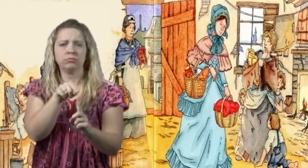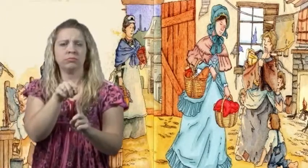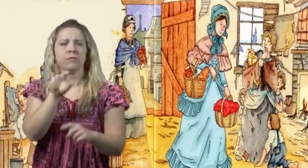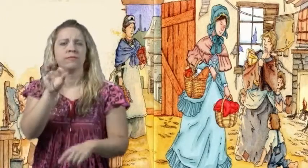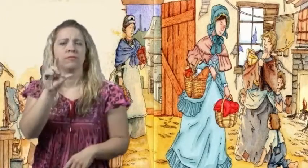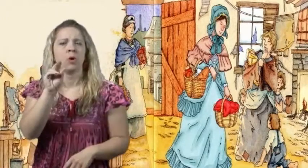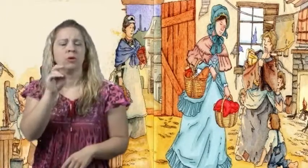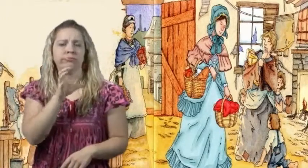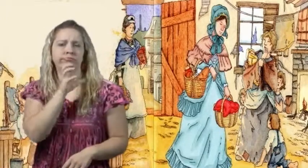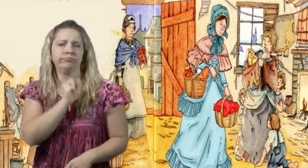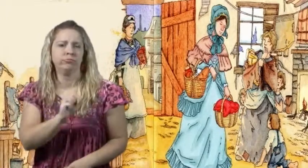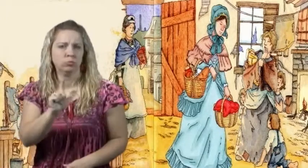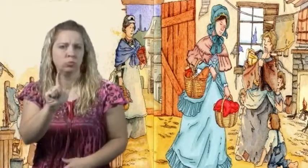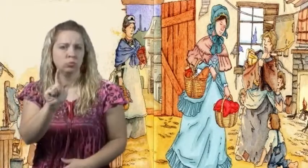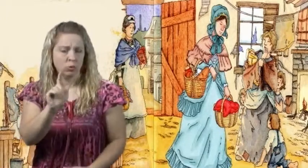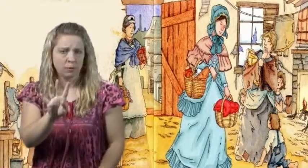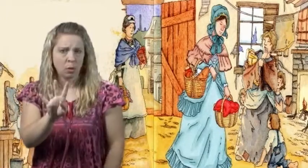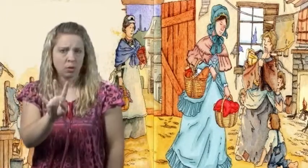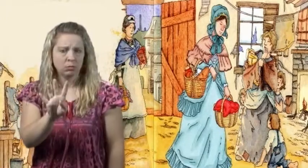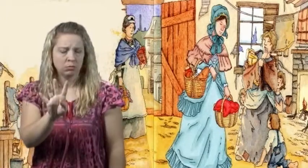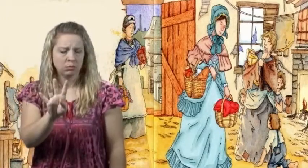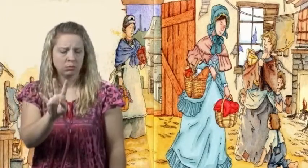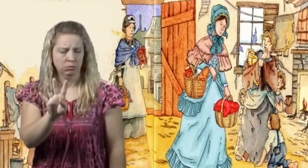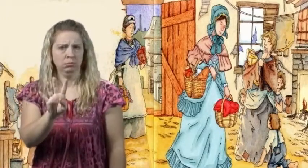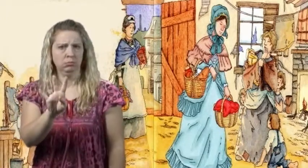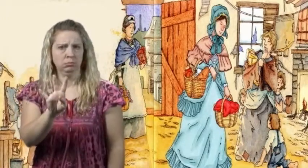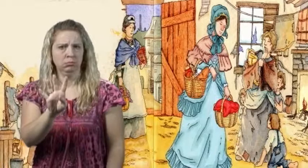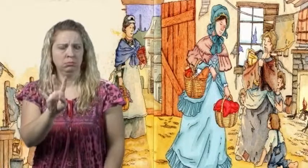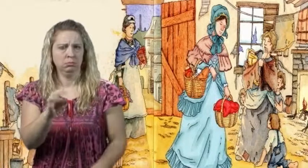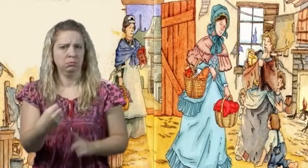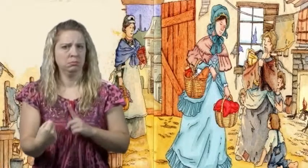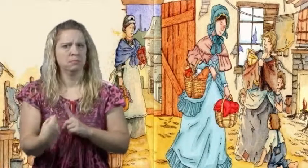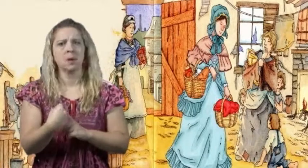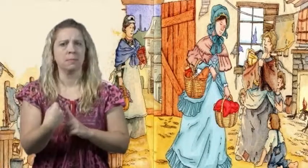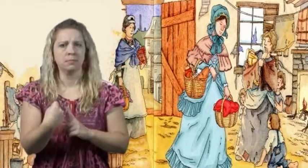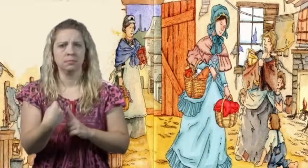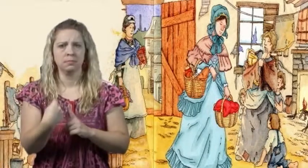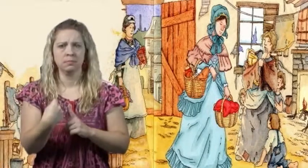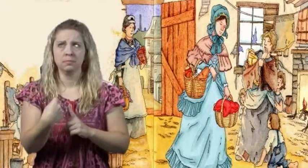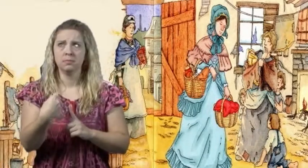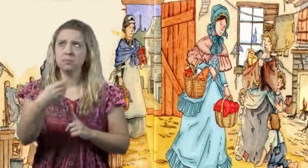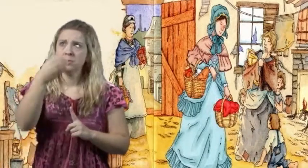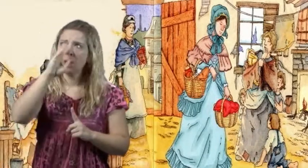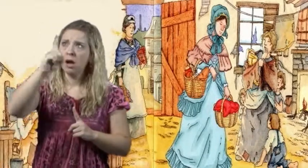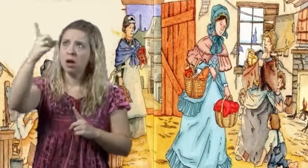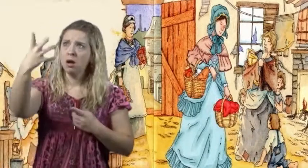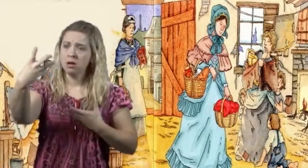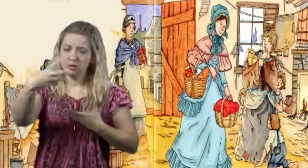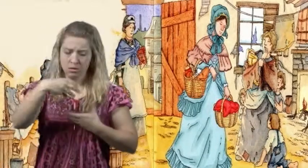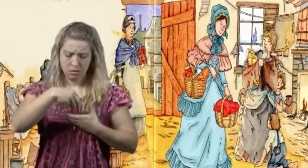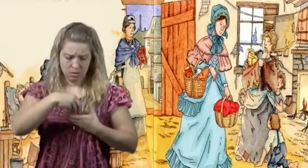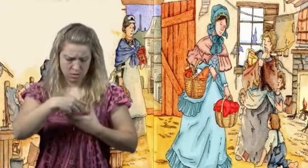In 1844, at the age of 24, Florence decided her call was to work in a